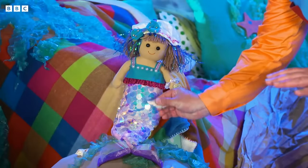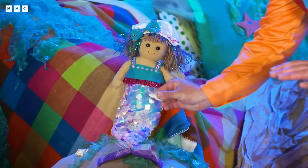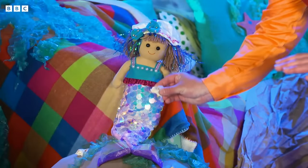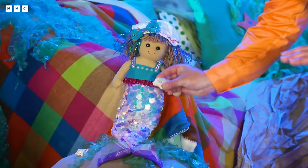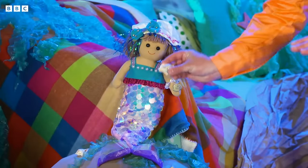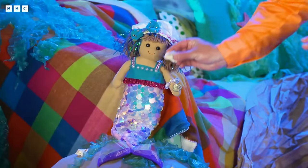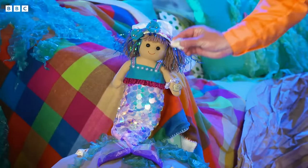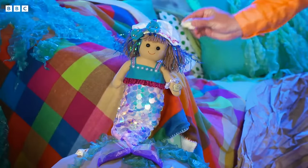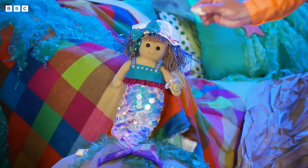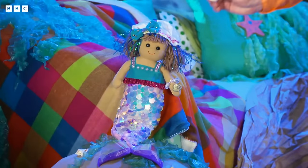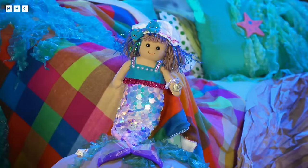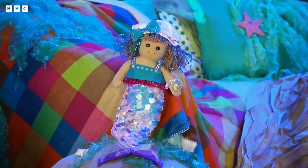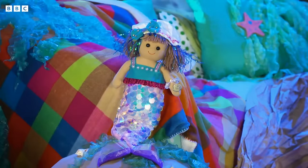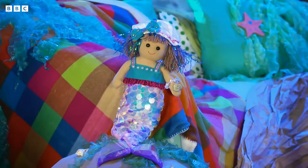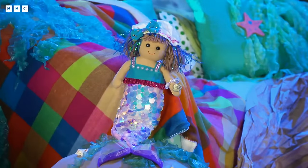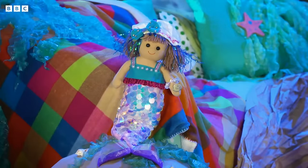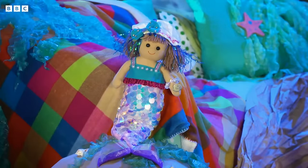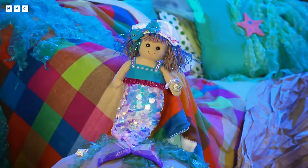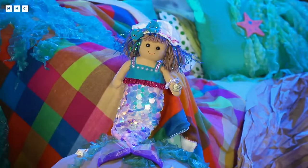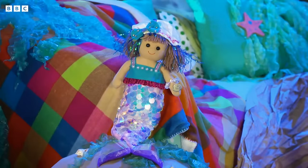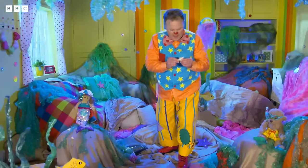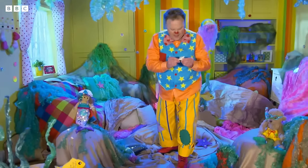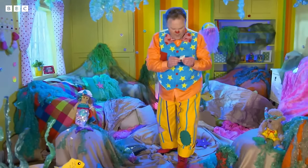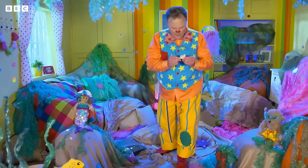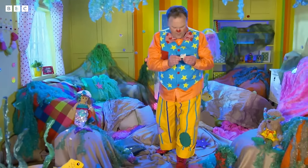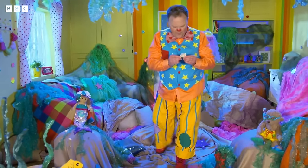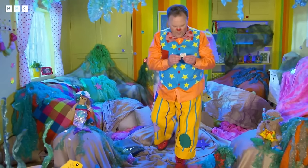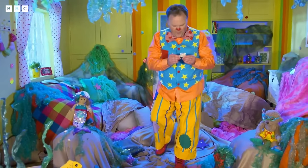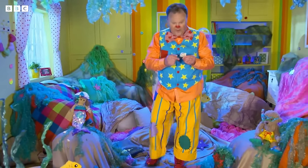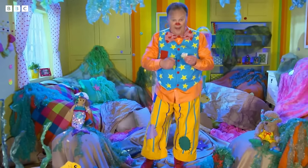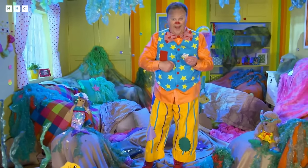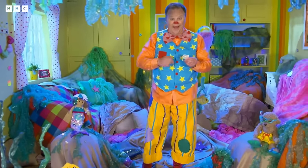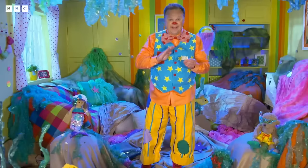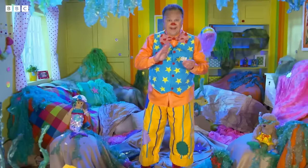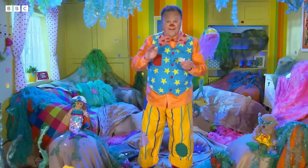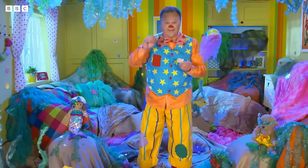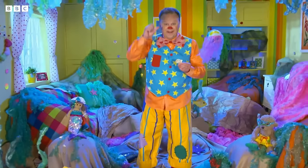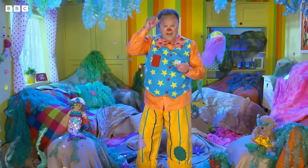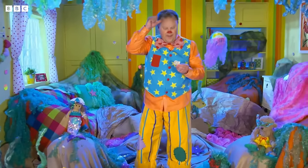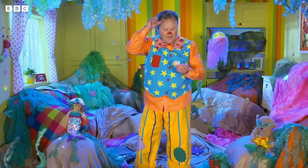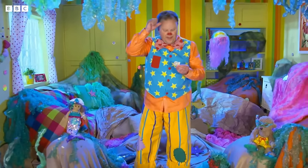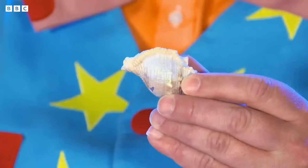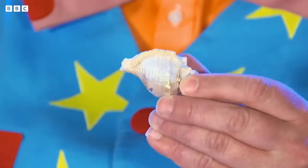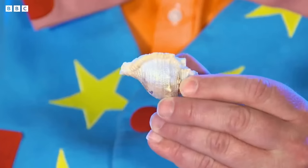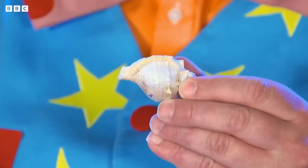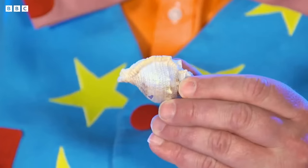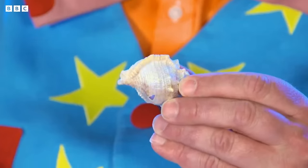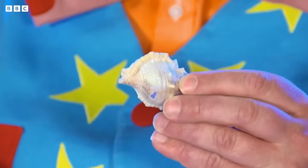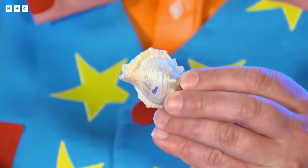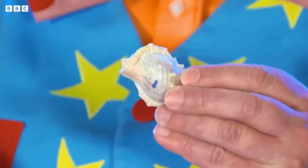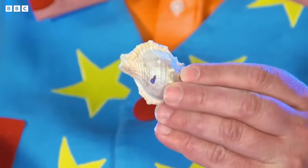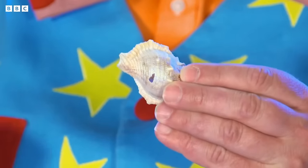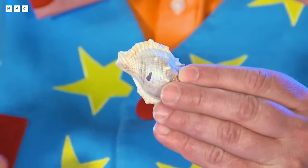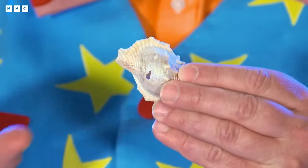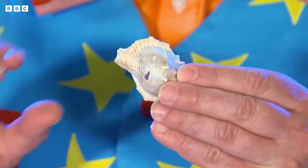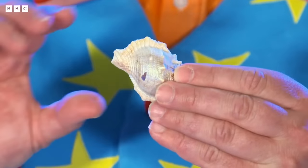Do you think that's treasure, Mr. Tumble? Ooh, I don't know. Maybe. It's